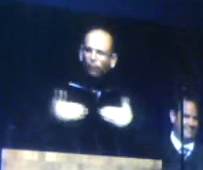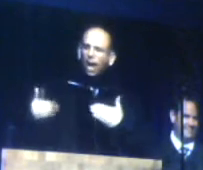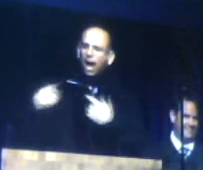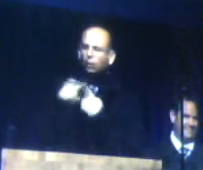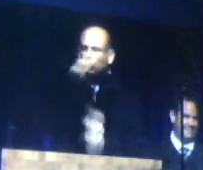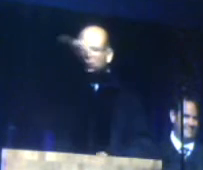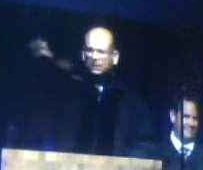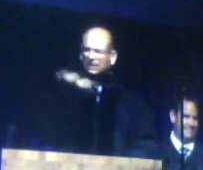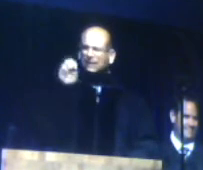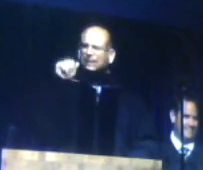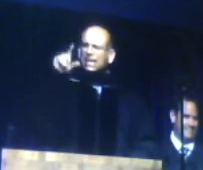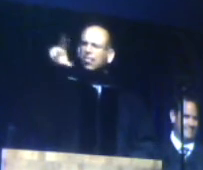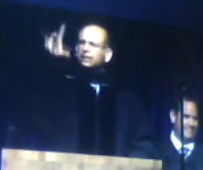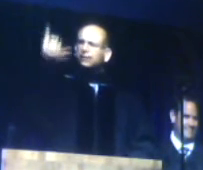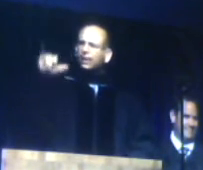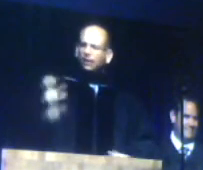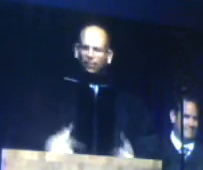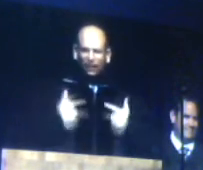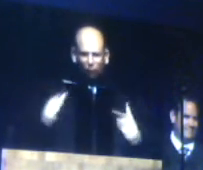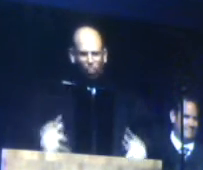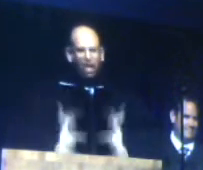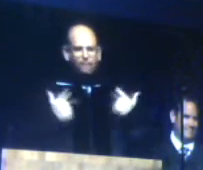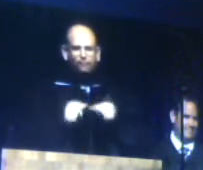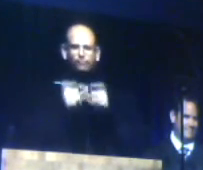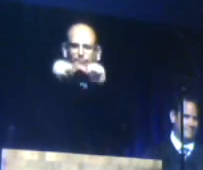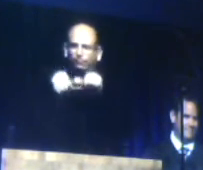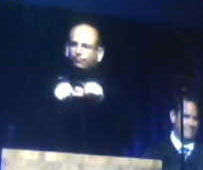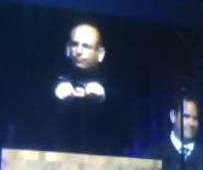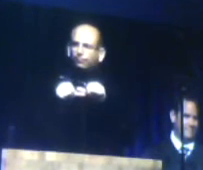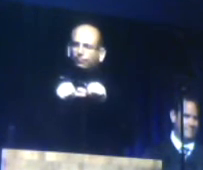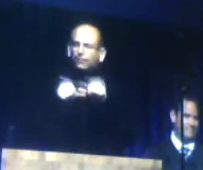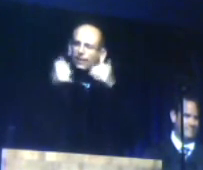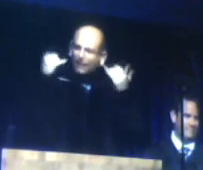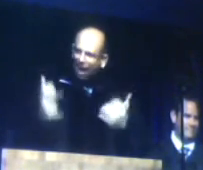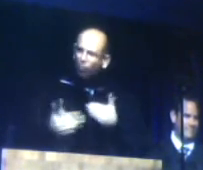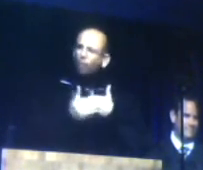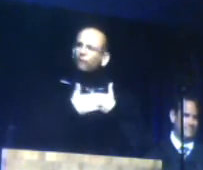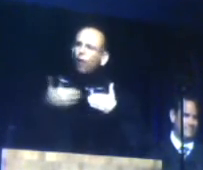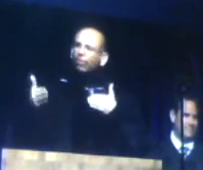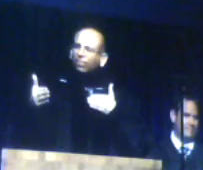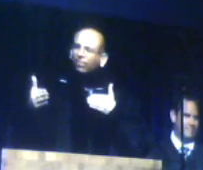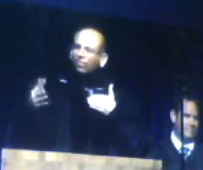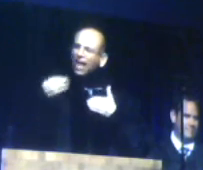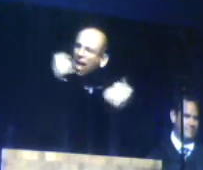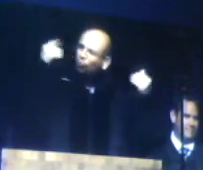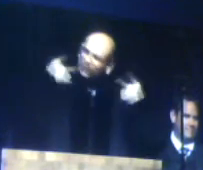today and move forward zestfully for life. Now, move forward